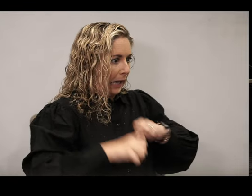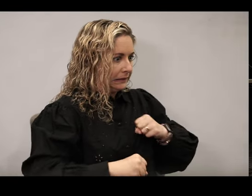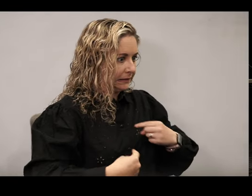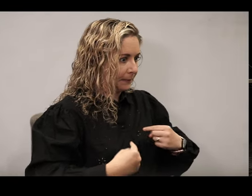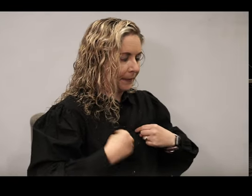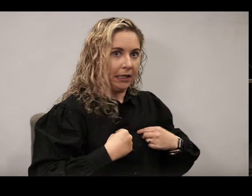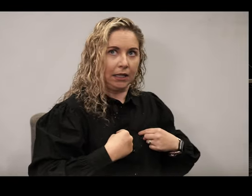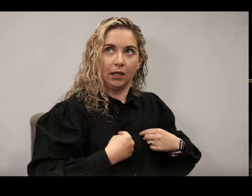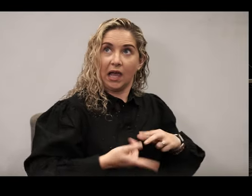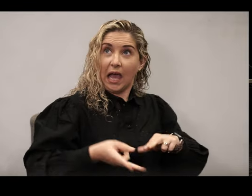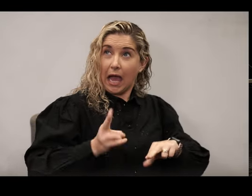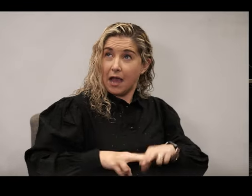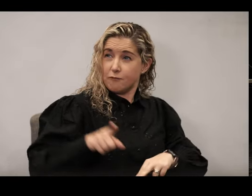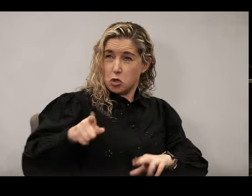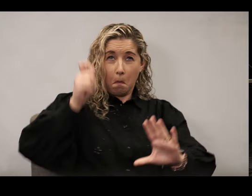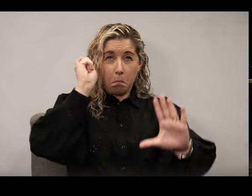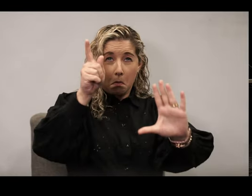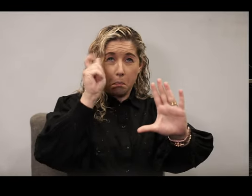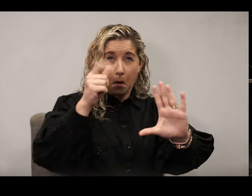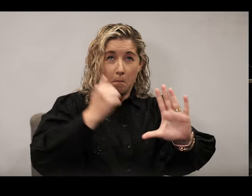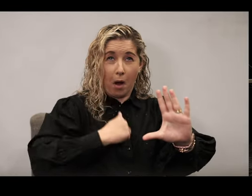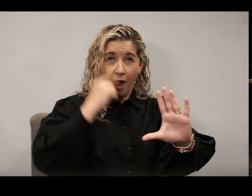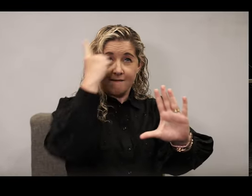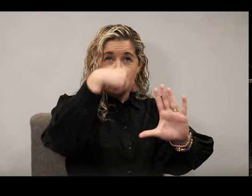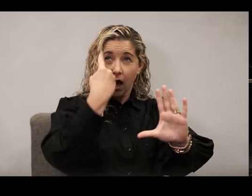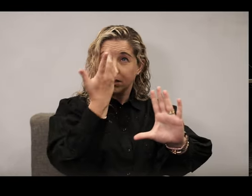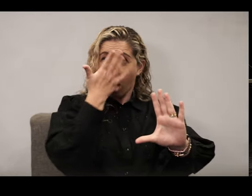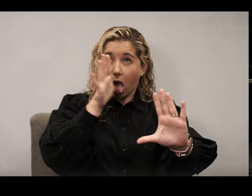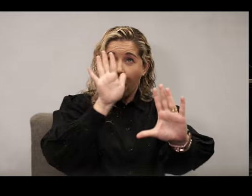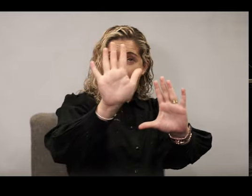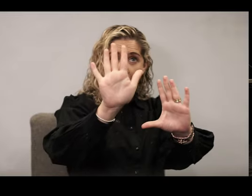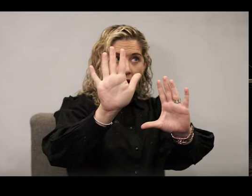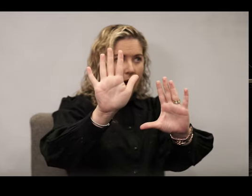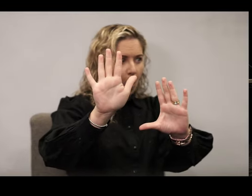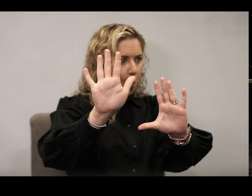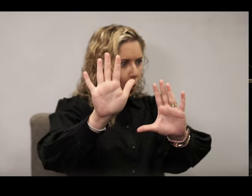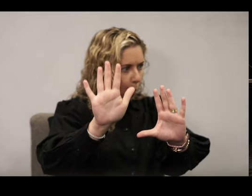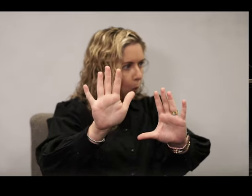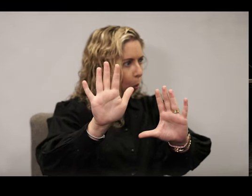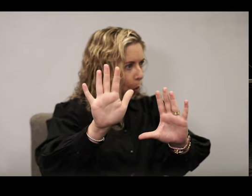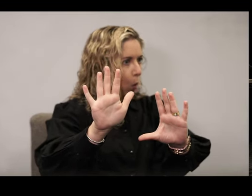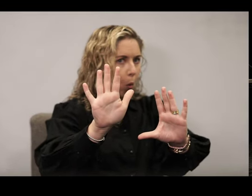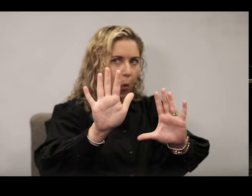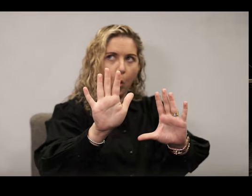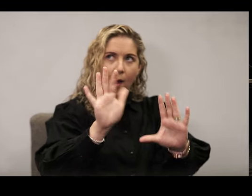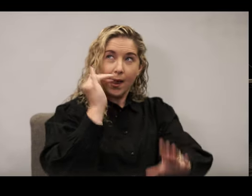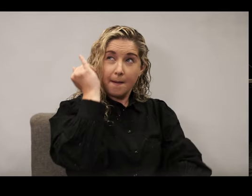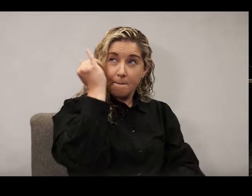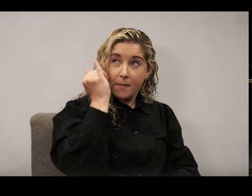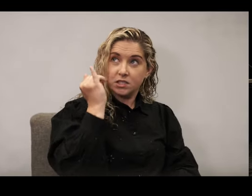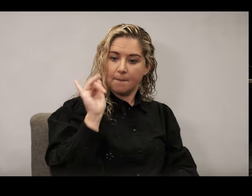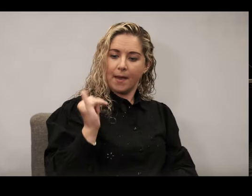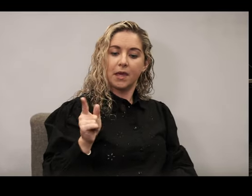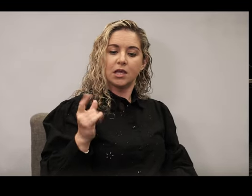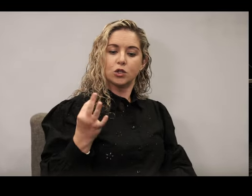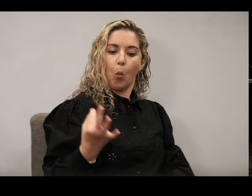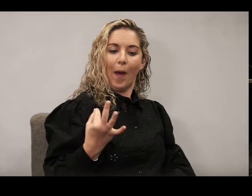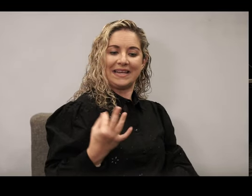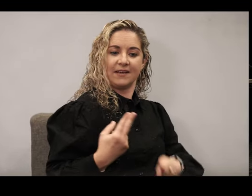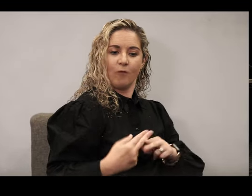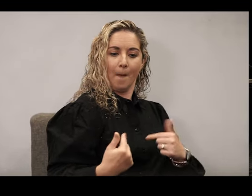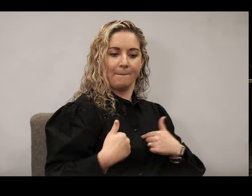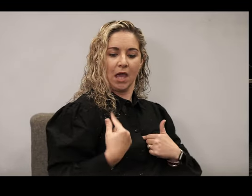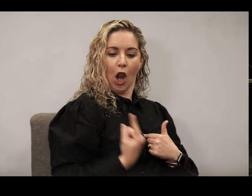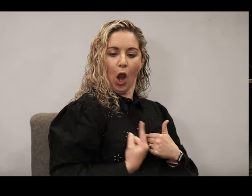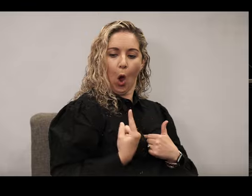someone could do that to your image, to the representation of you, it likely means if that person had the